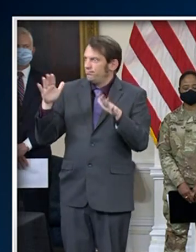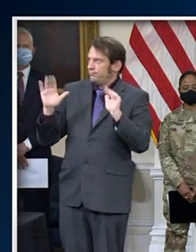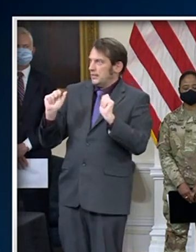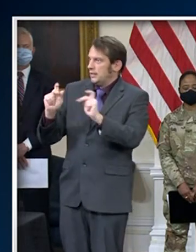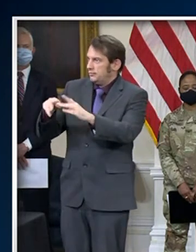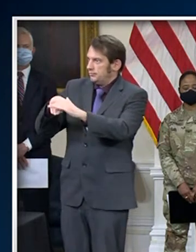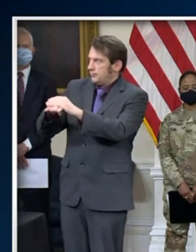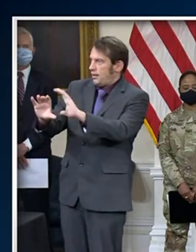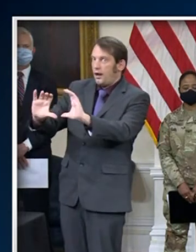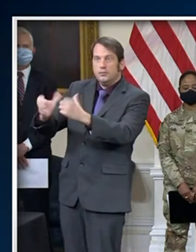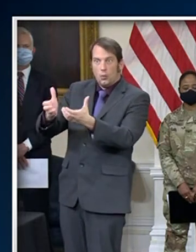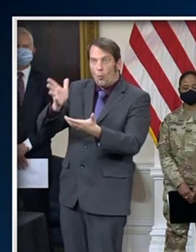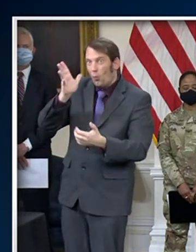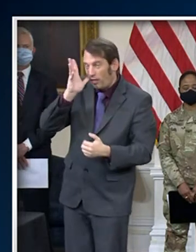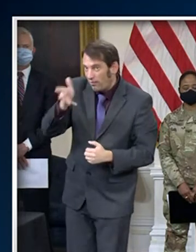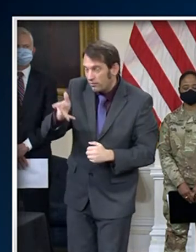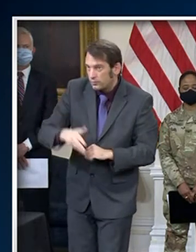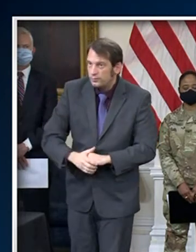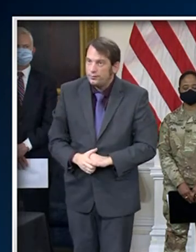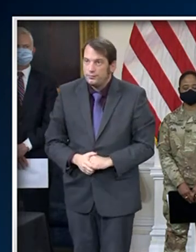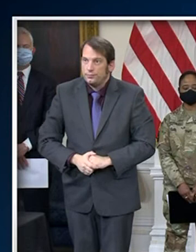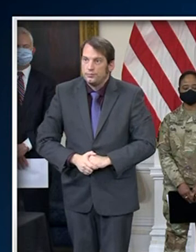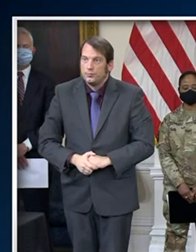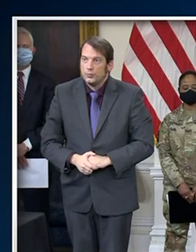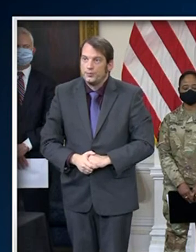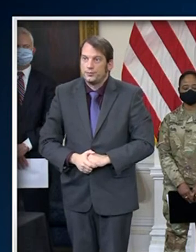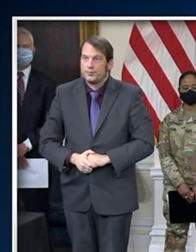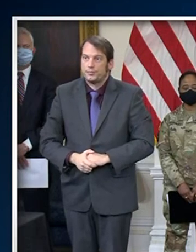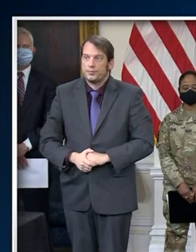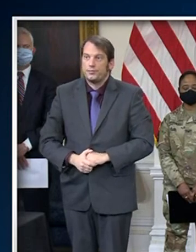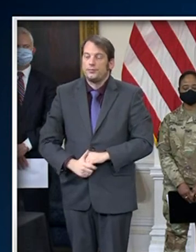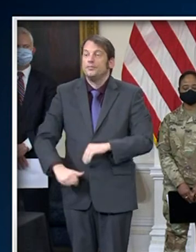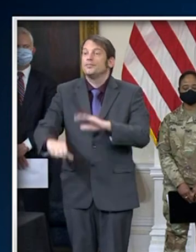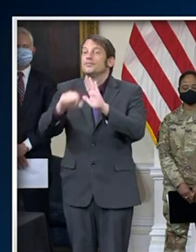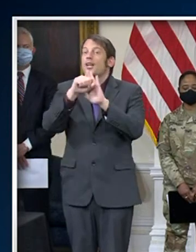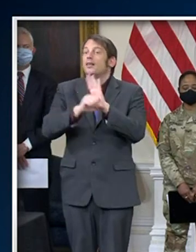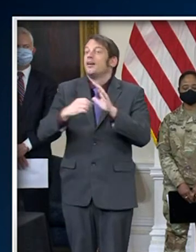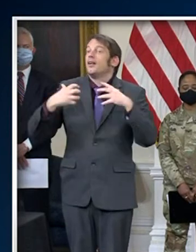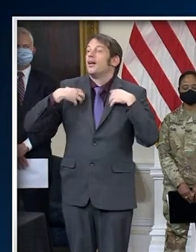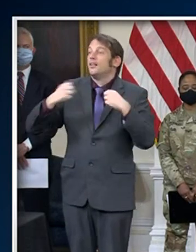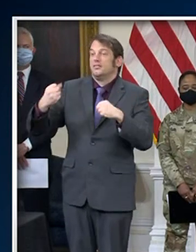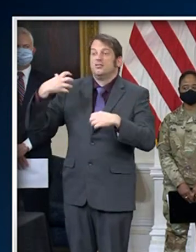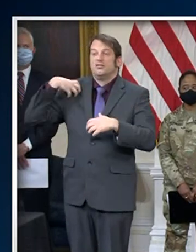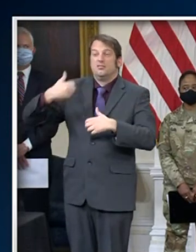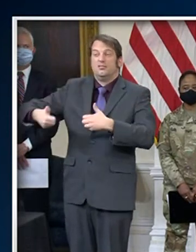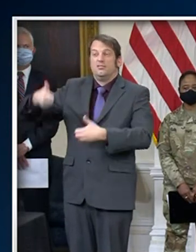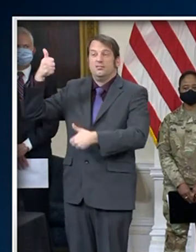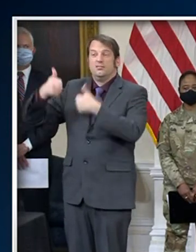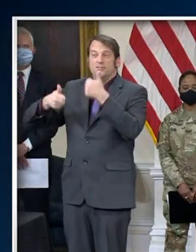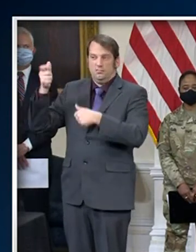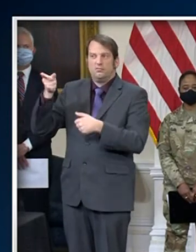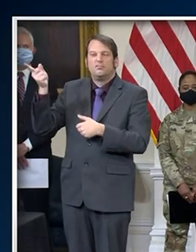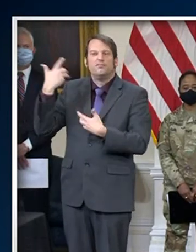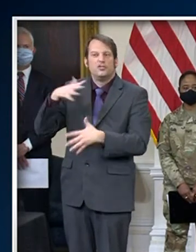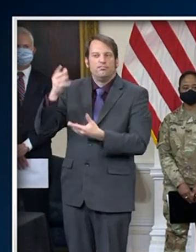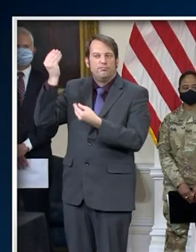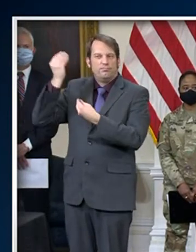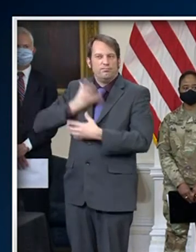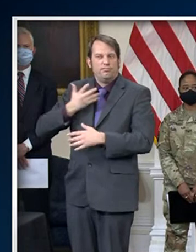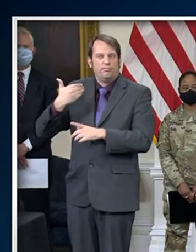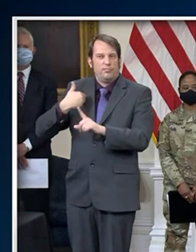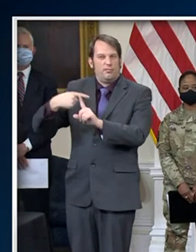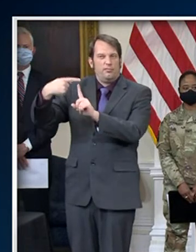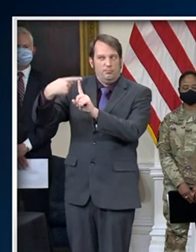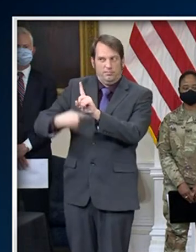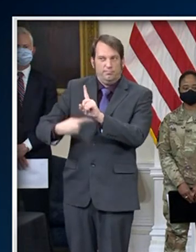In addition to the guidance that state health officials provided last month, CDC officials